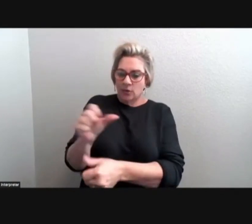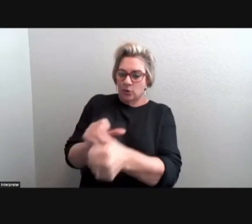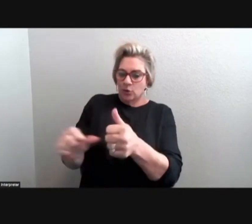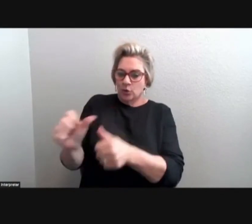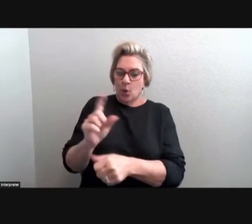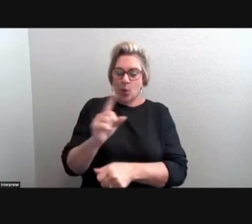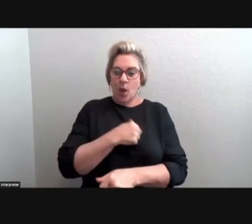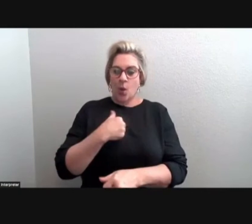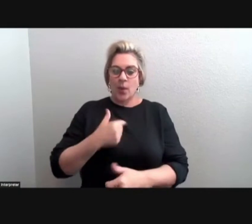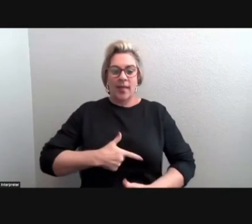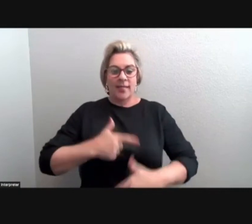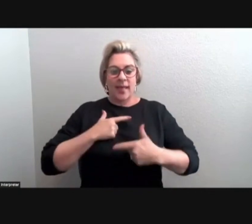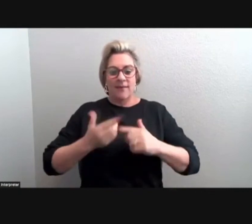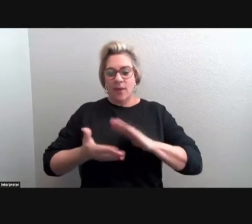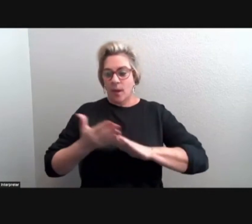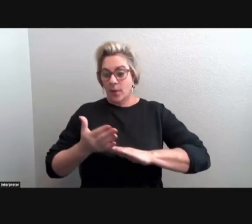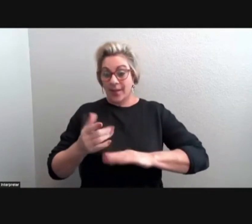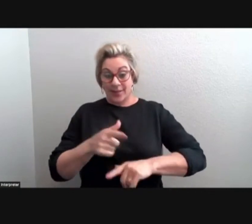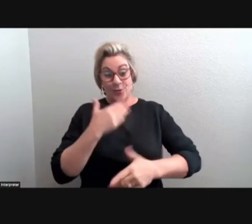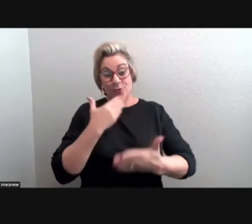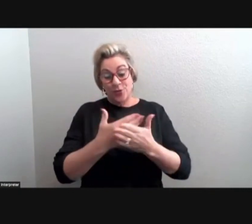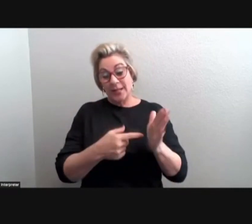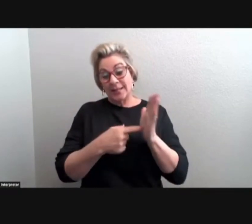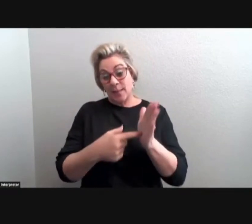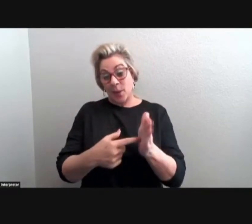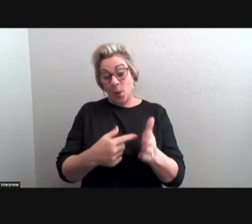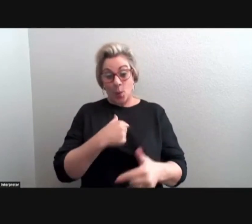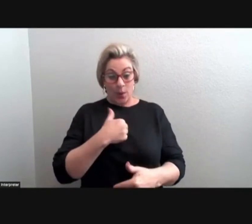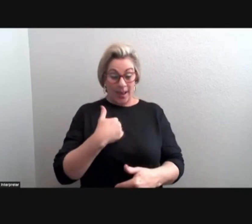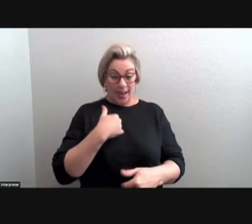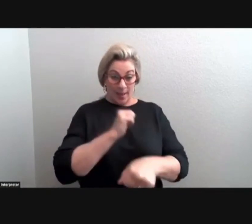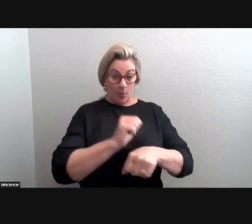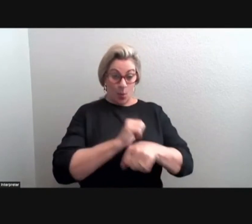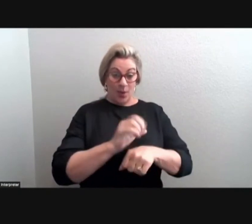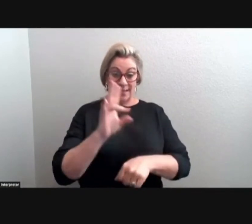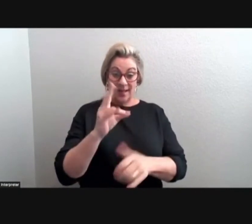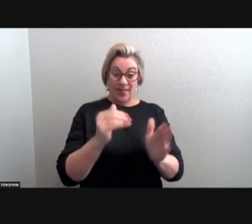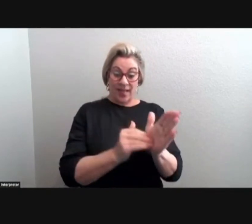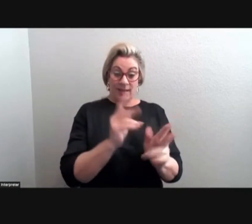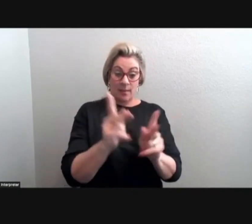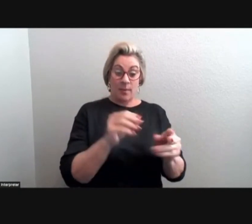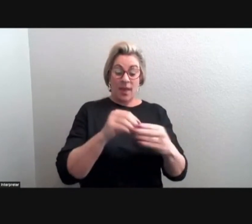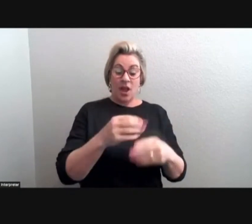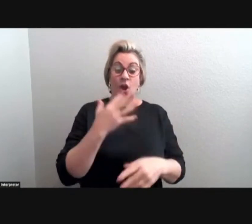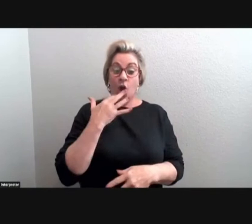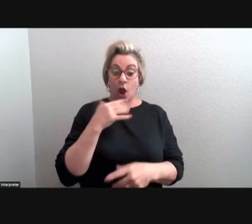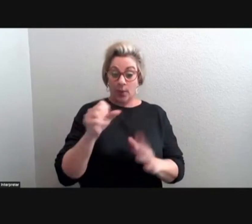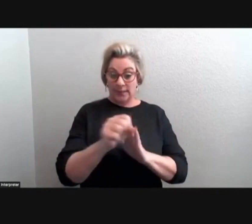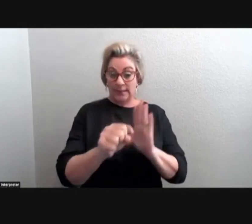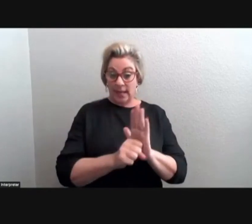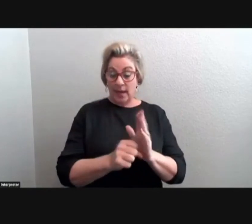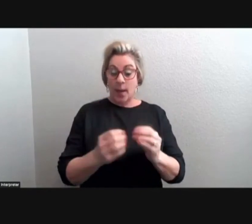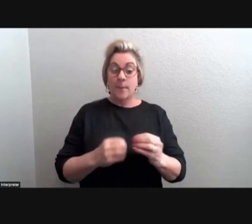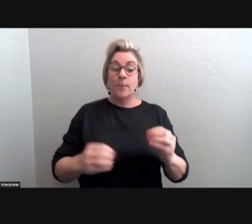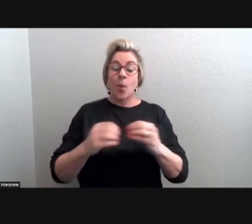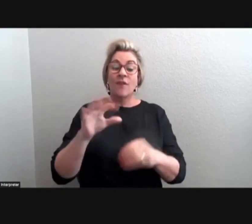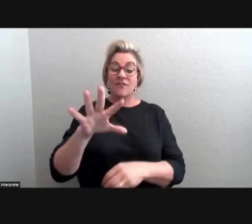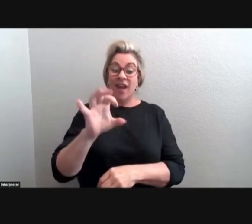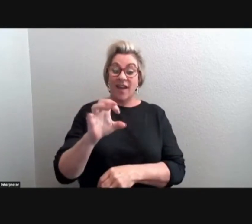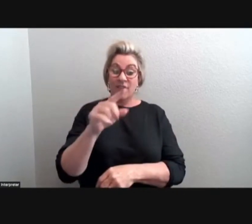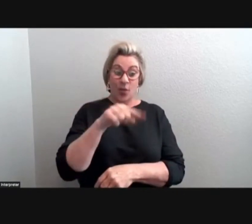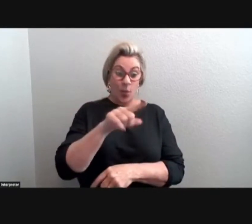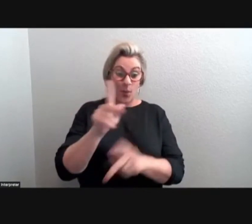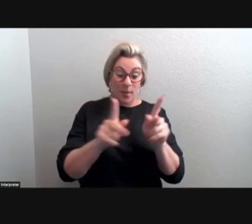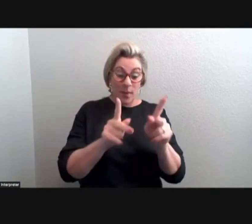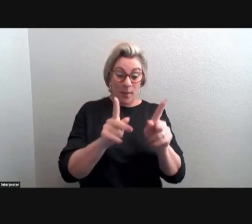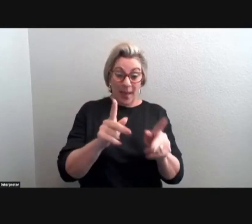and operate. And this is a great example of it. We employ over 7,000 people in the state of Colorado. You know, more than 500 of those people lived